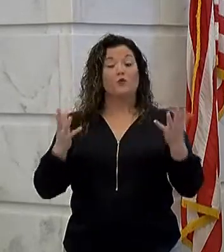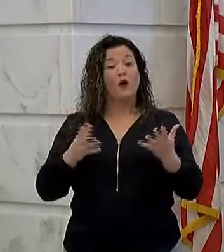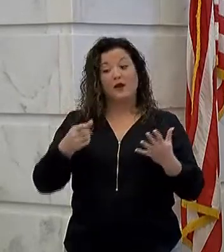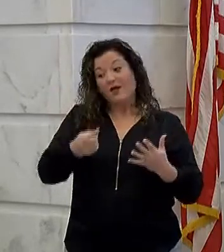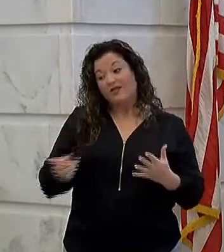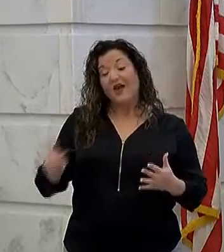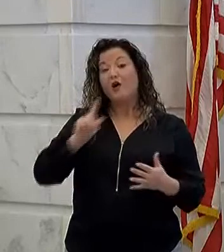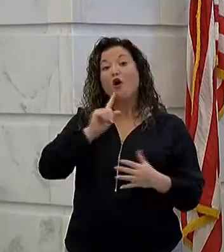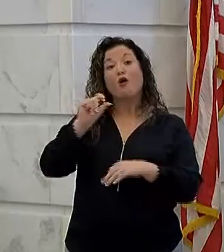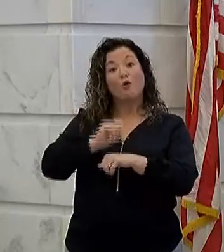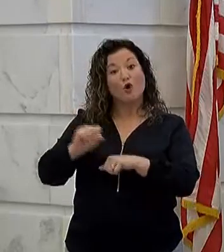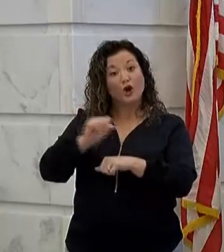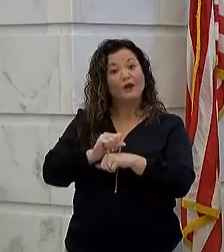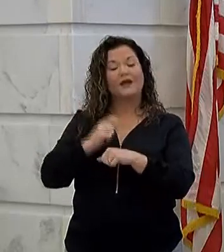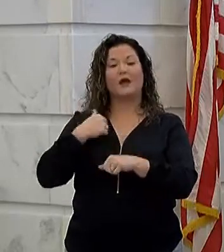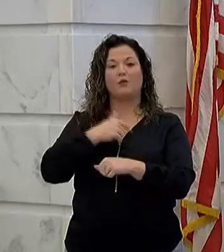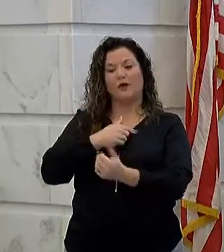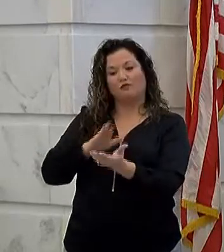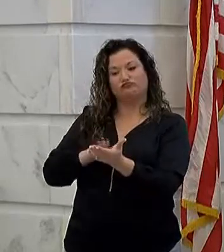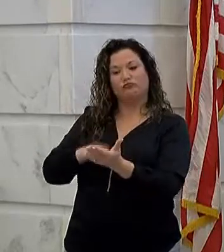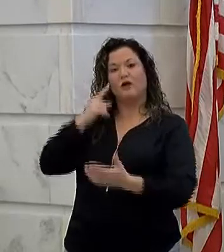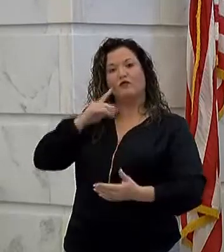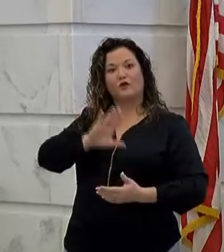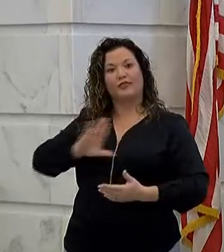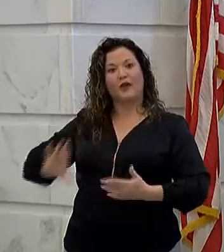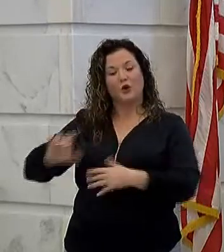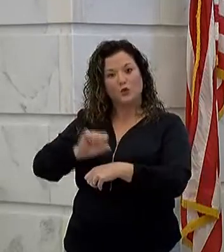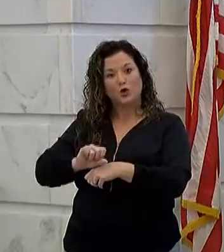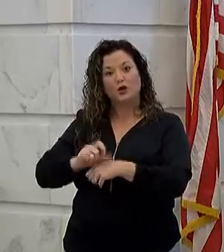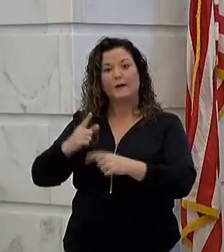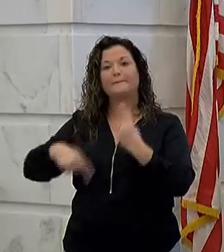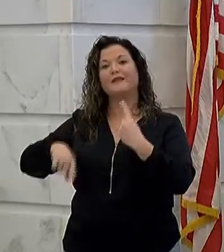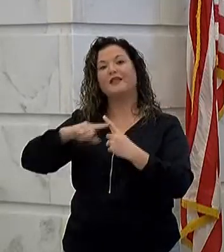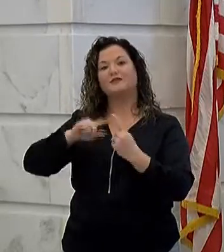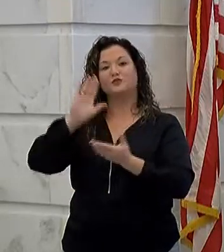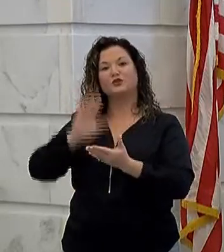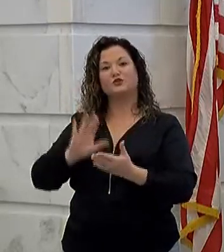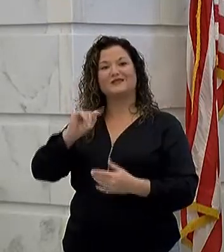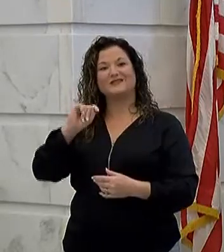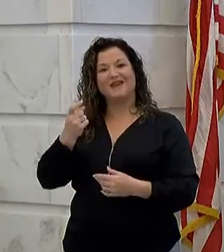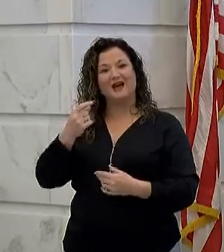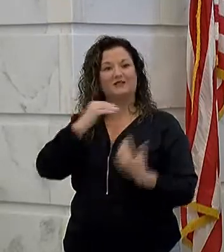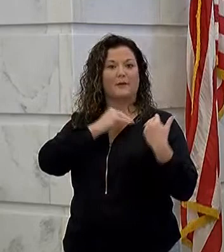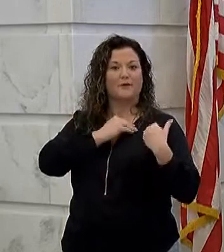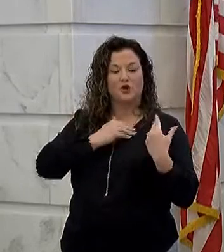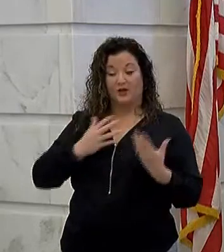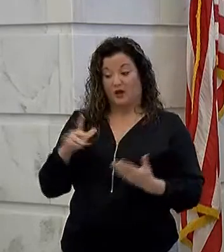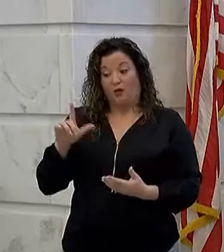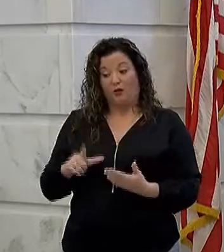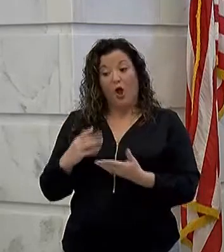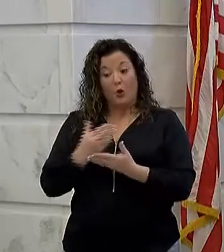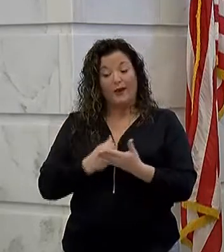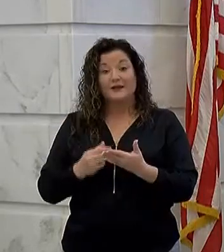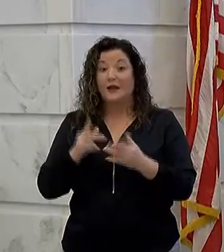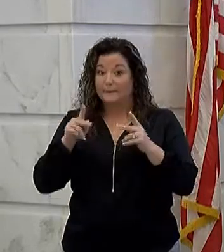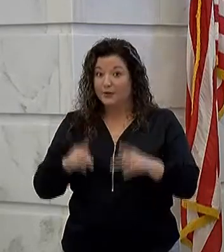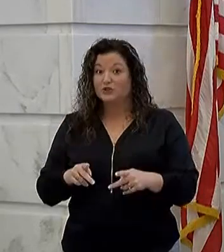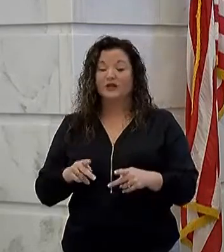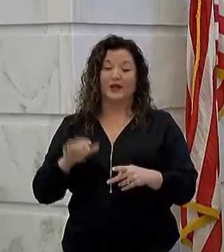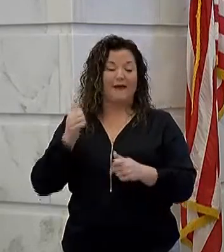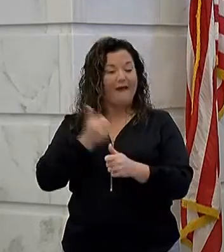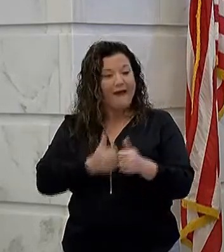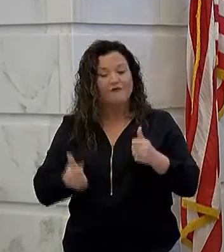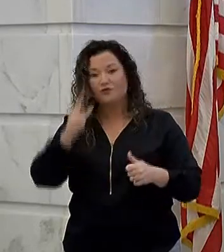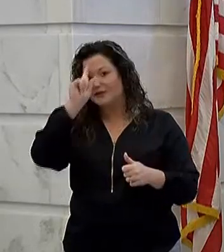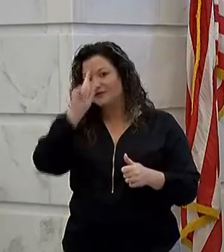and they're rewarded for that work, but we're reducing the tax burden for that. And a low-income individual, everything makes a